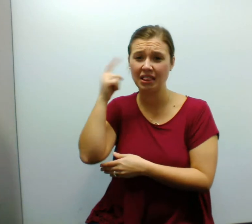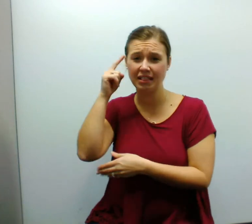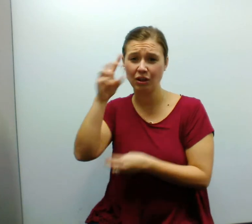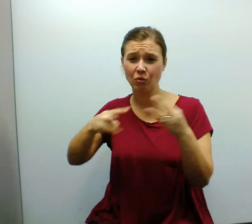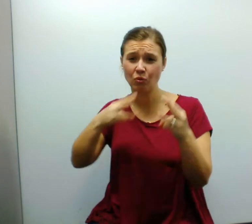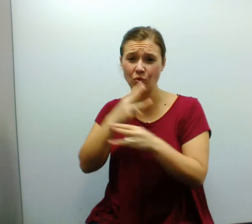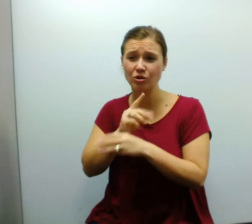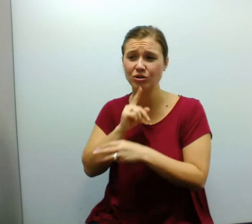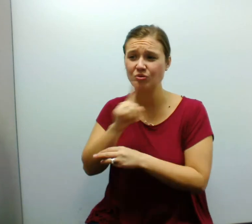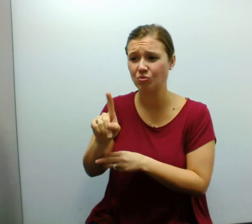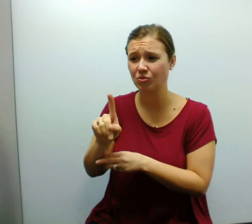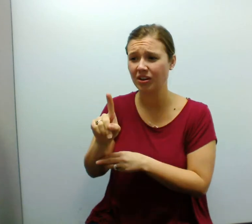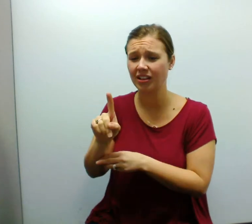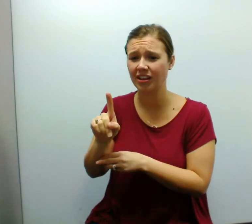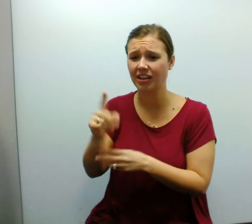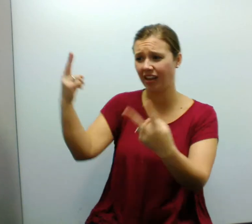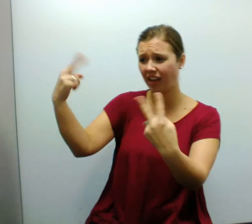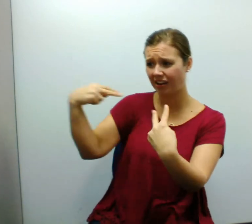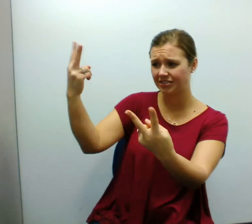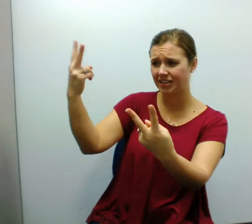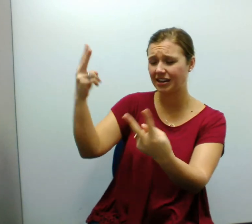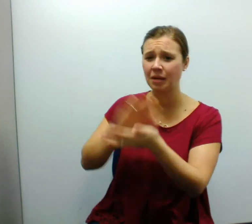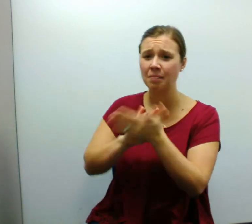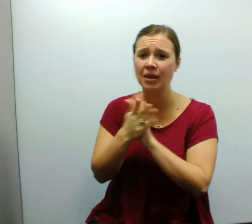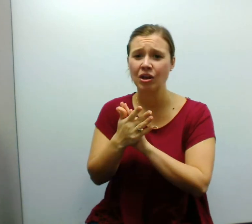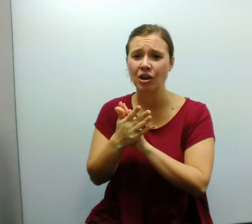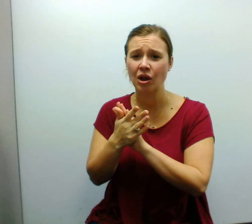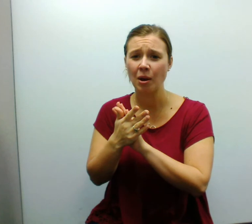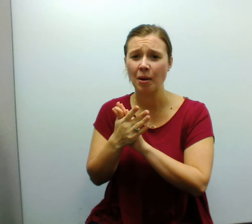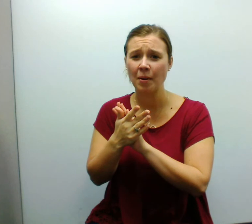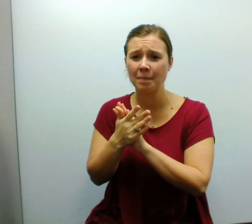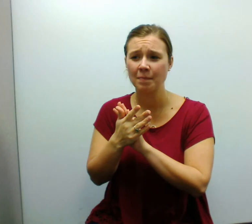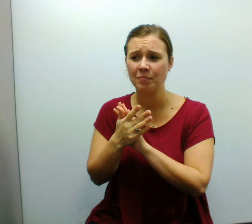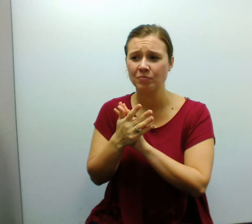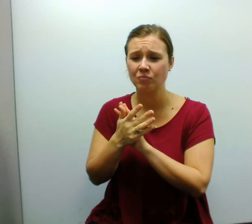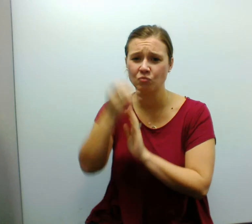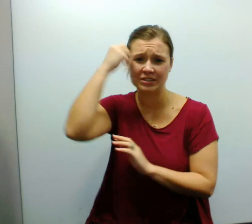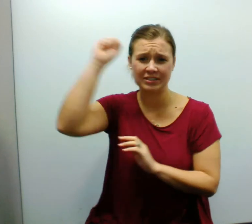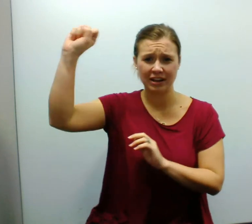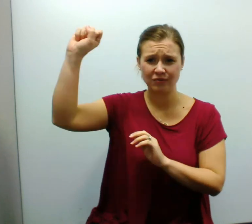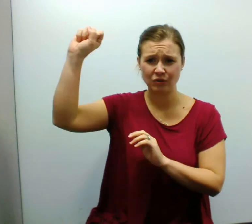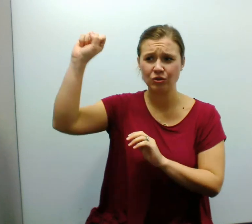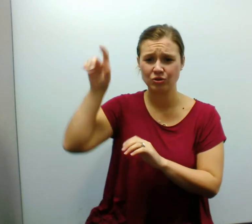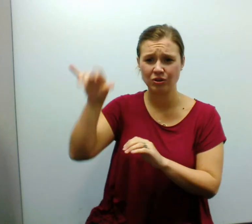condescending and quickly become resentful because they have been passed through a system where they didn't learn a thing.